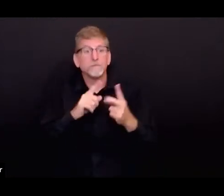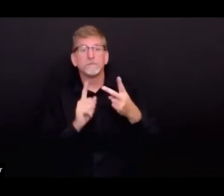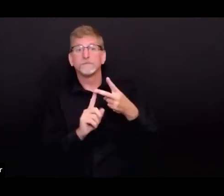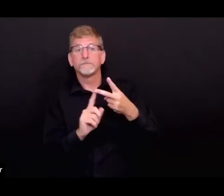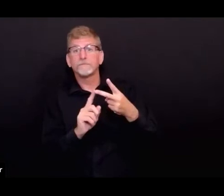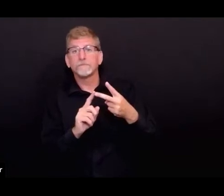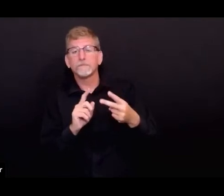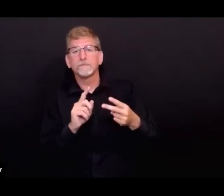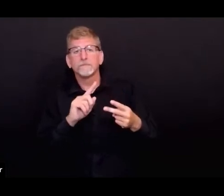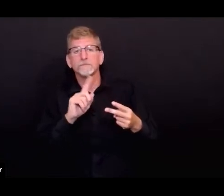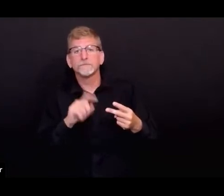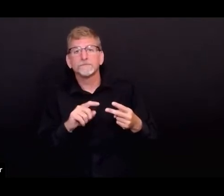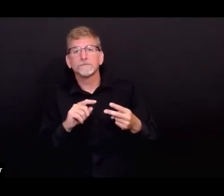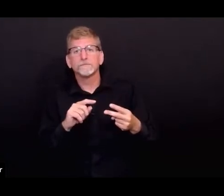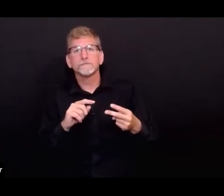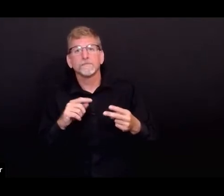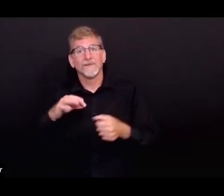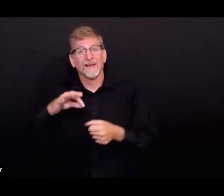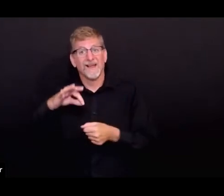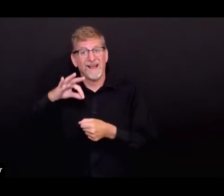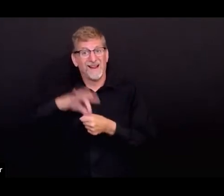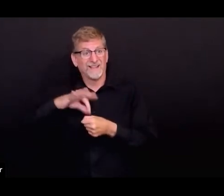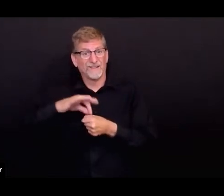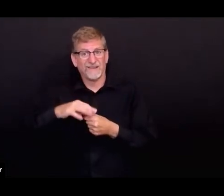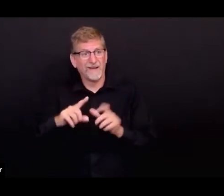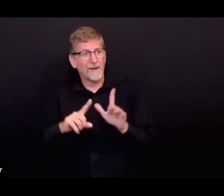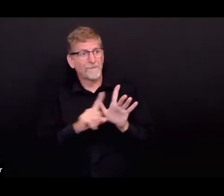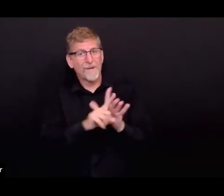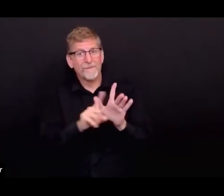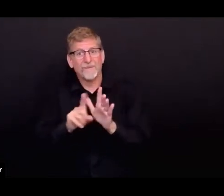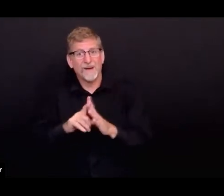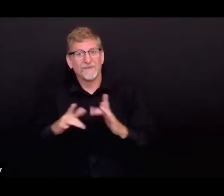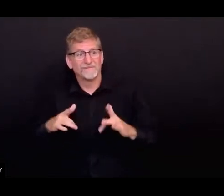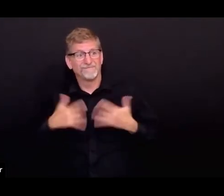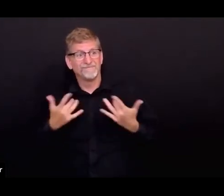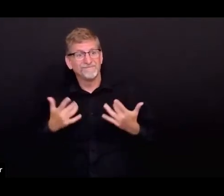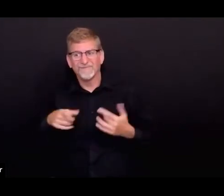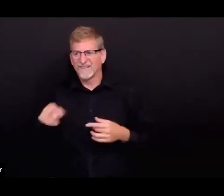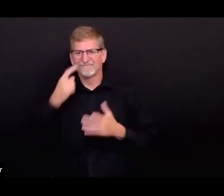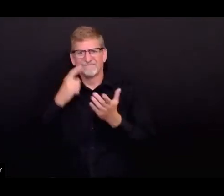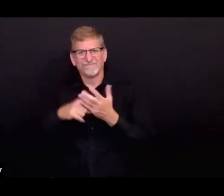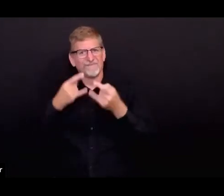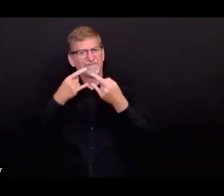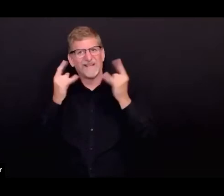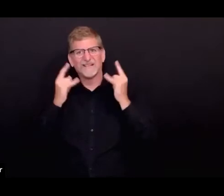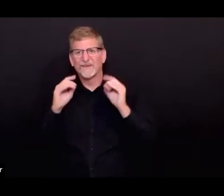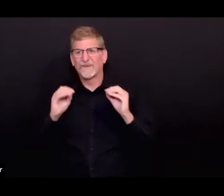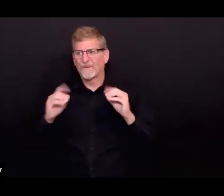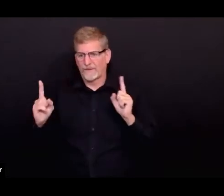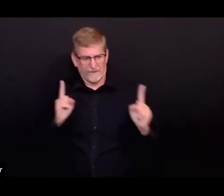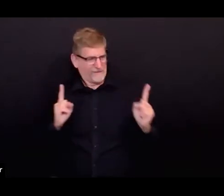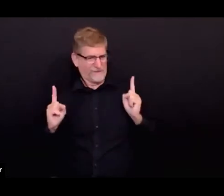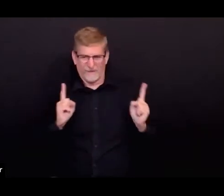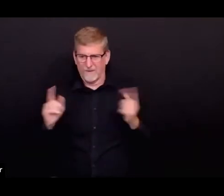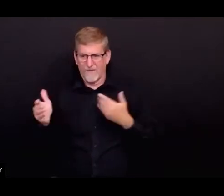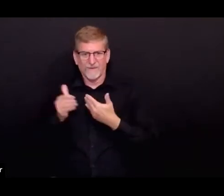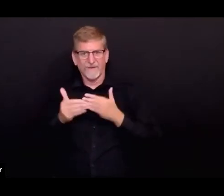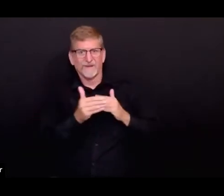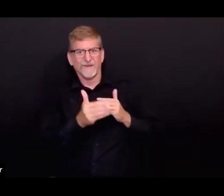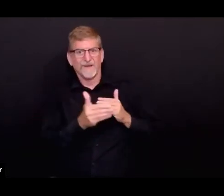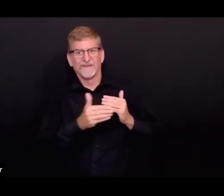is no social distancing, a lot of people without masks and hitting. Any punitive measures you're going to take against the campaign or the leaders in